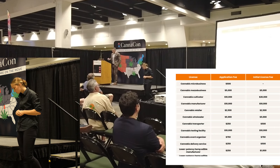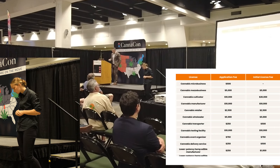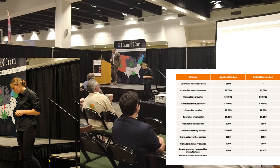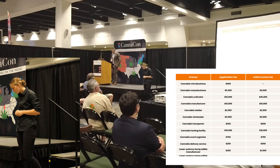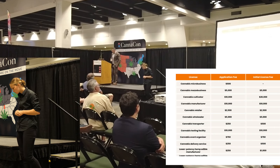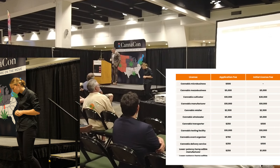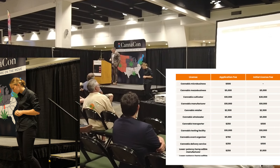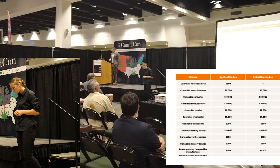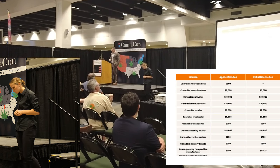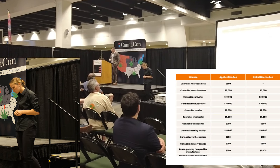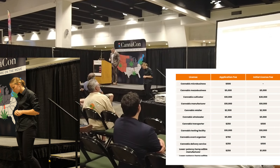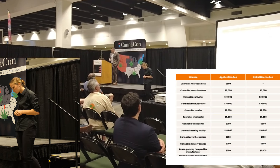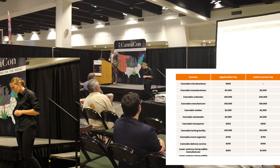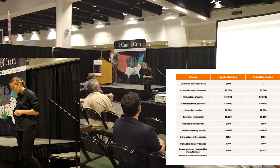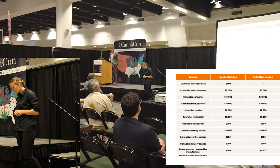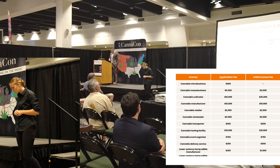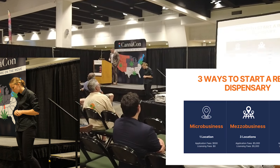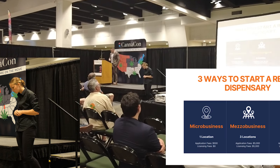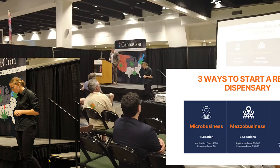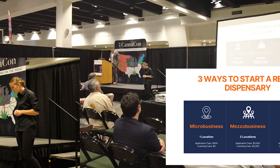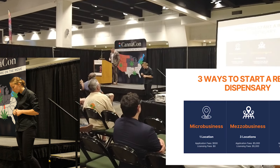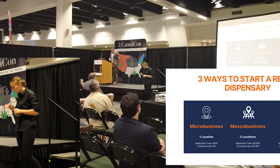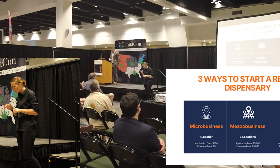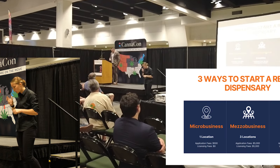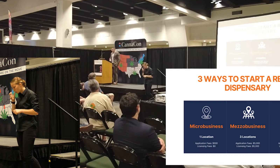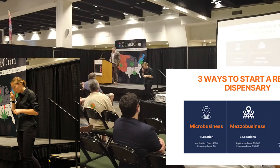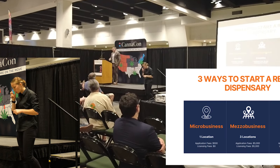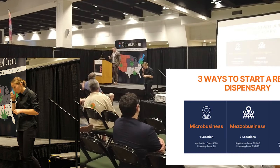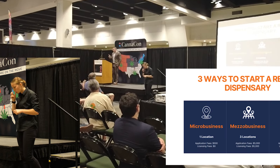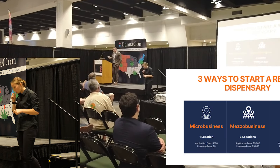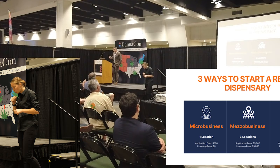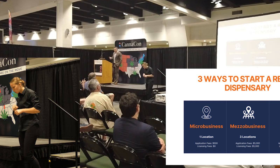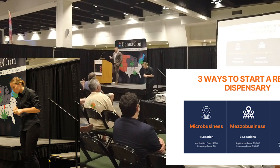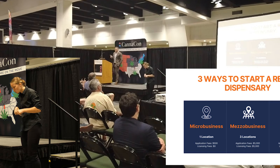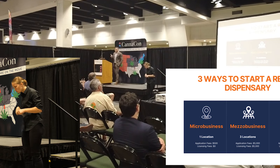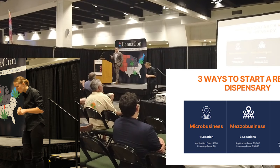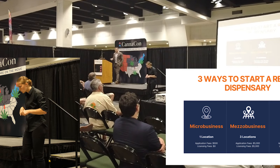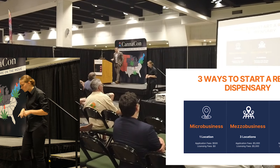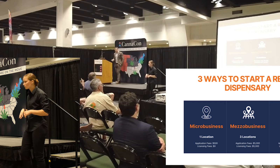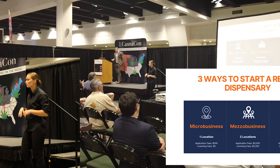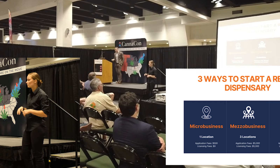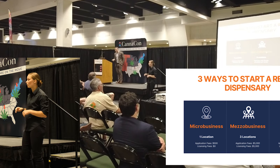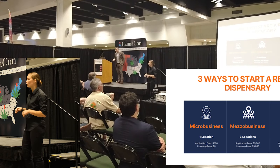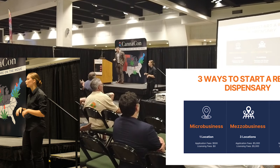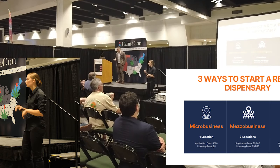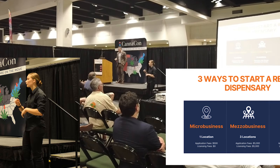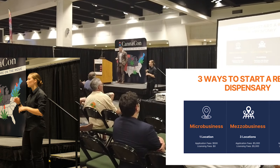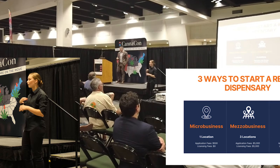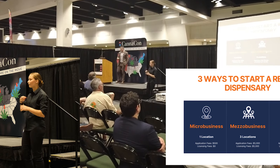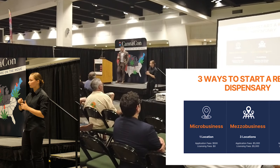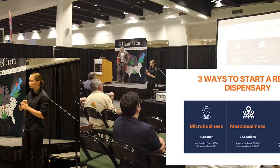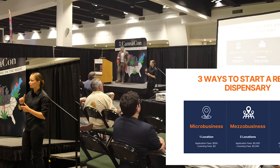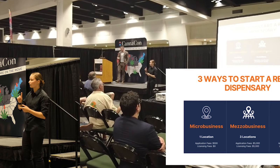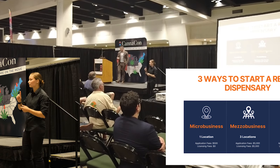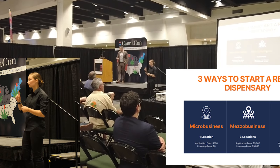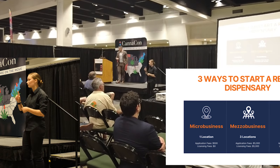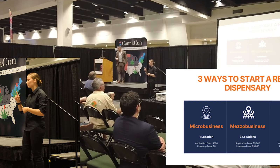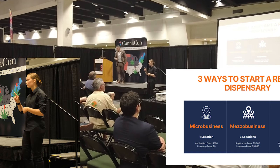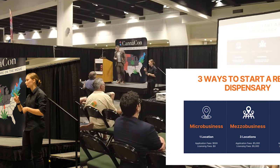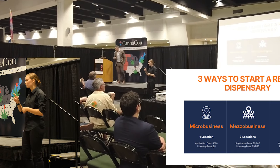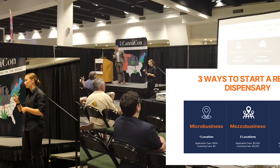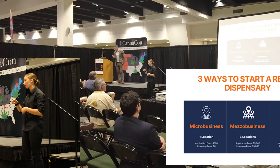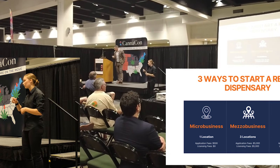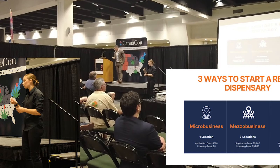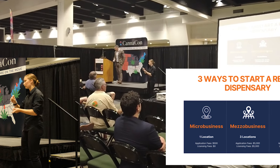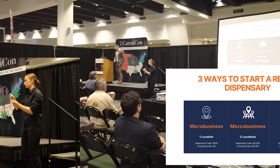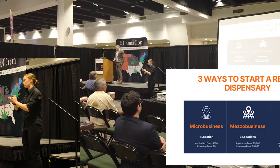stick with the tier of license that they apply for down the road. But there are effectively three ways to apply for the retail dispensary license: